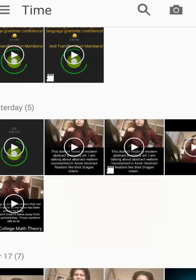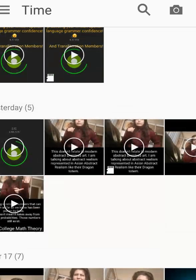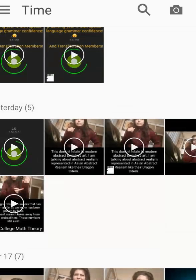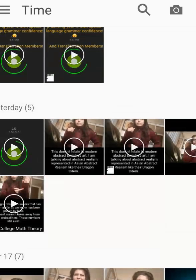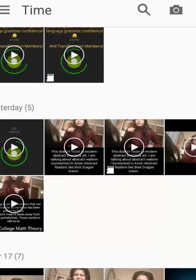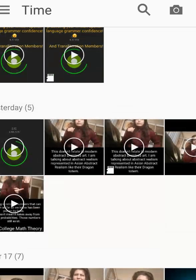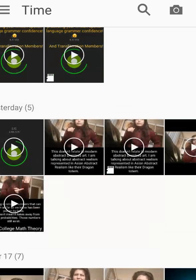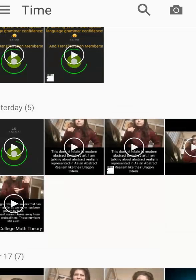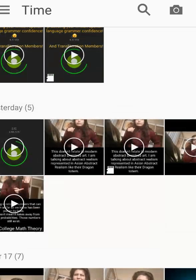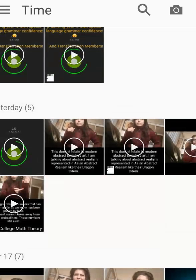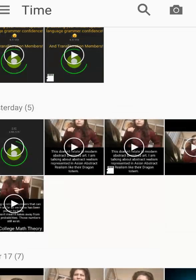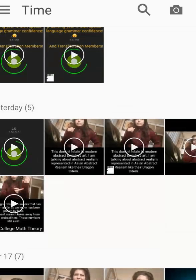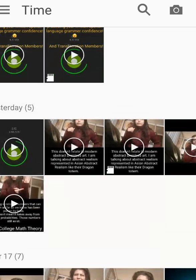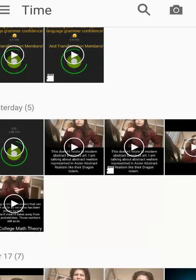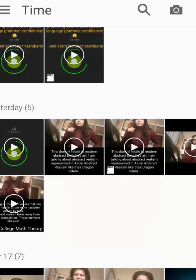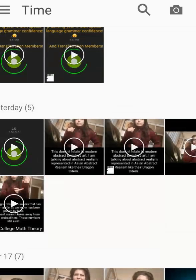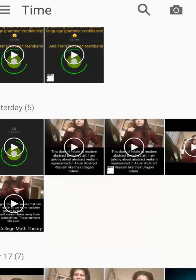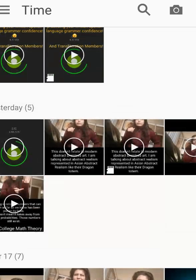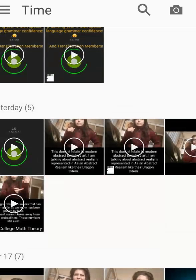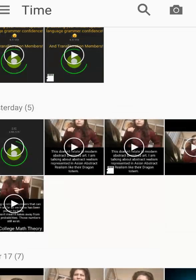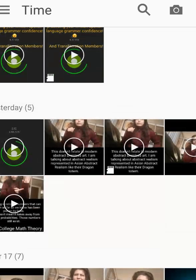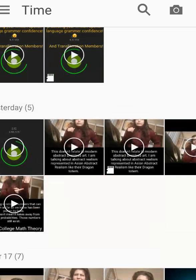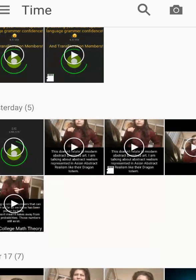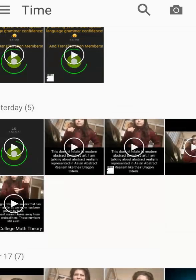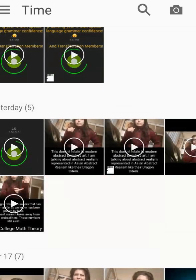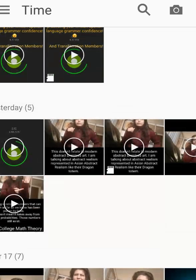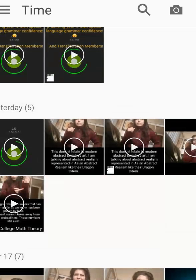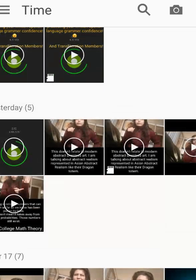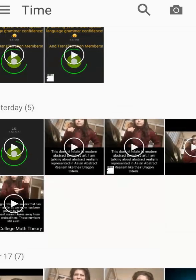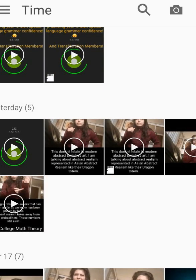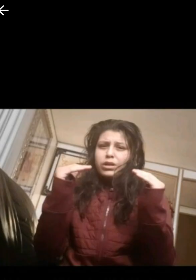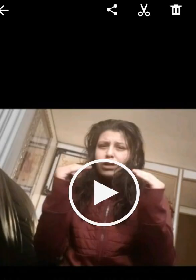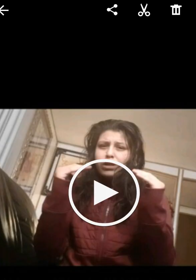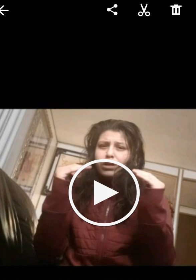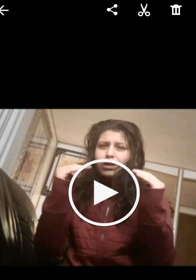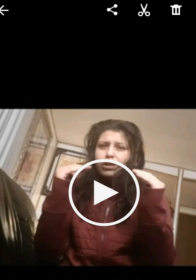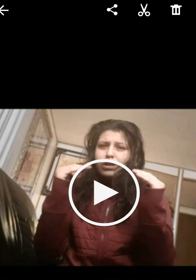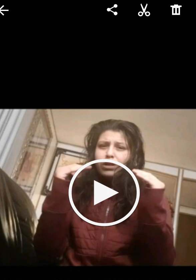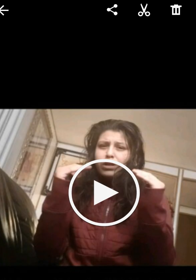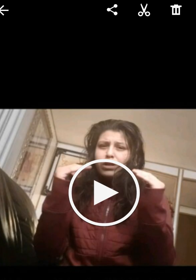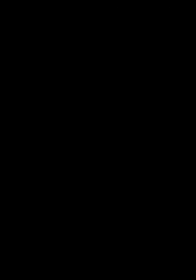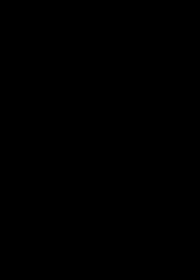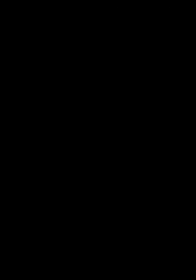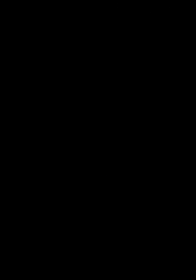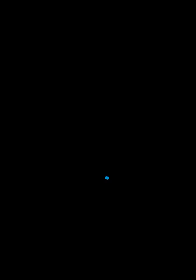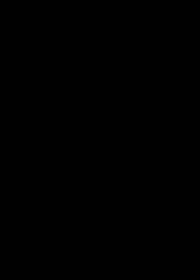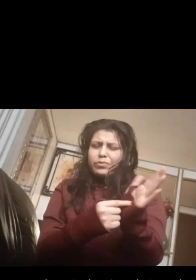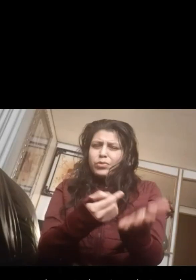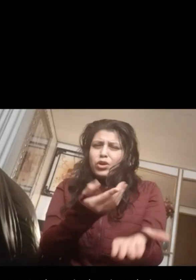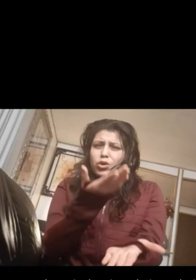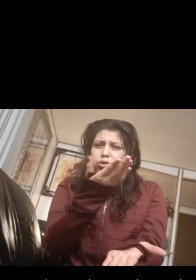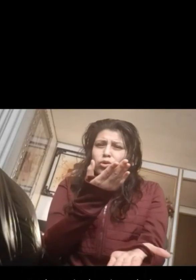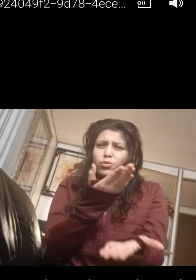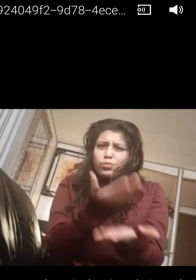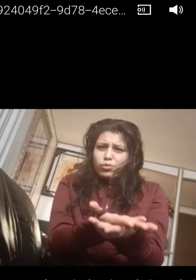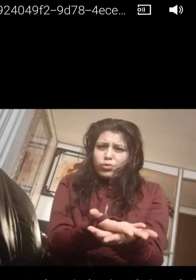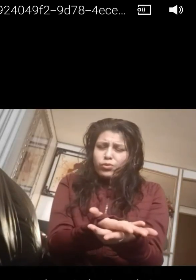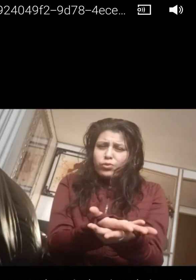I move forward to the 2nd minute, and here